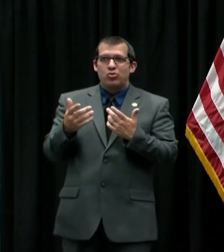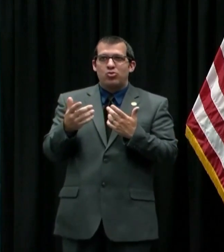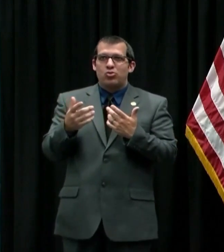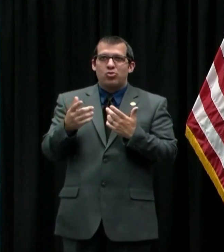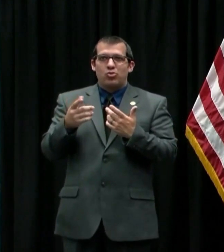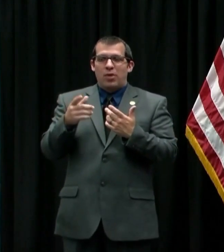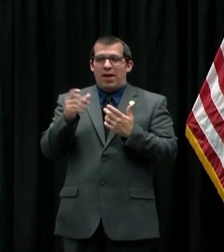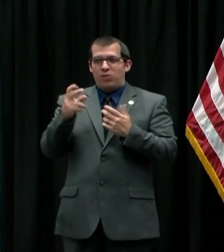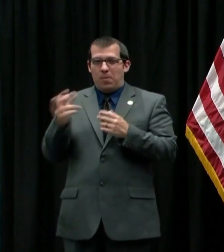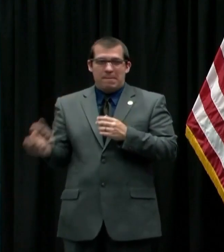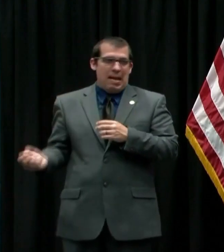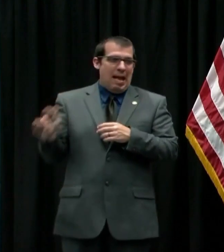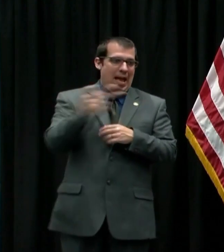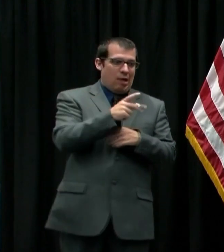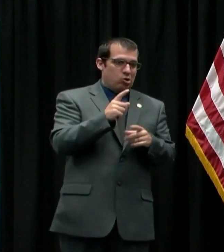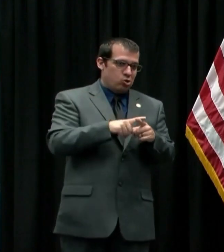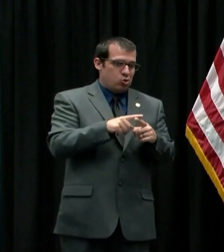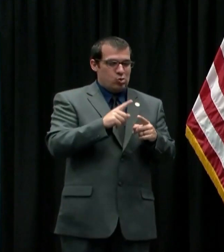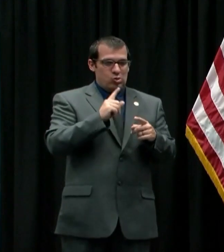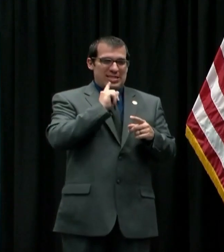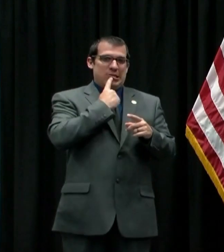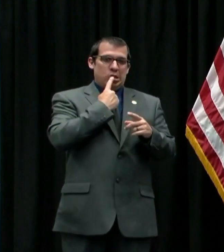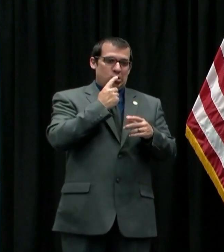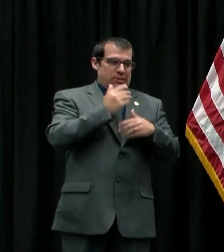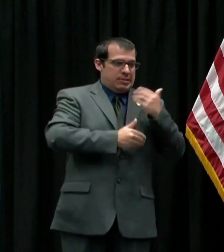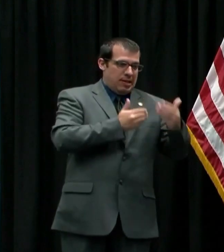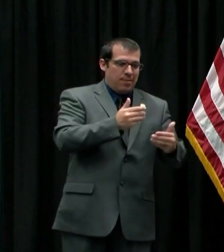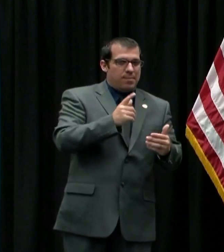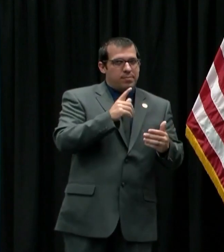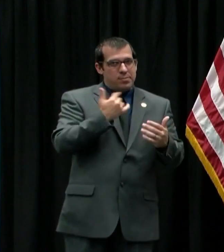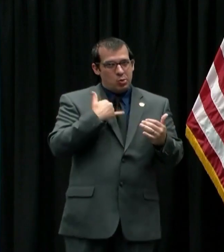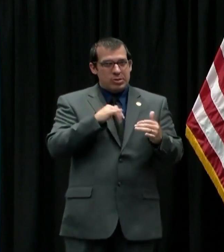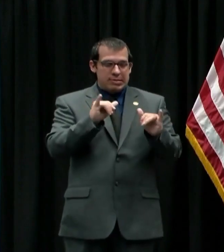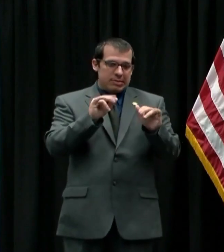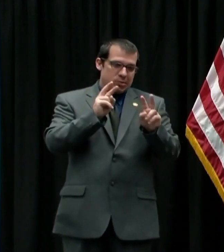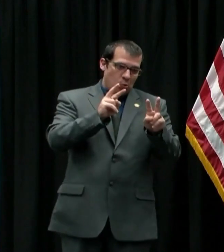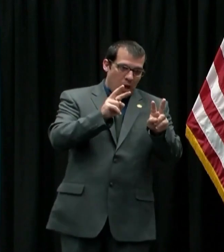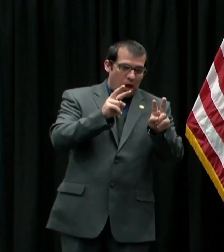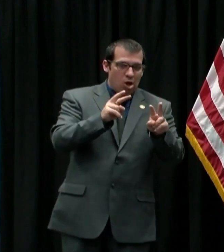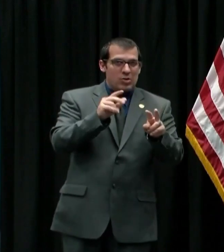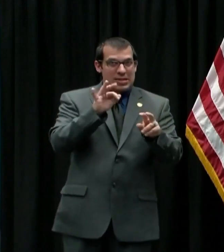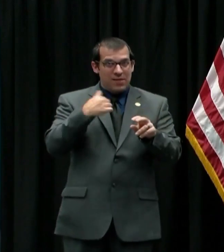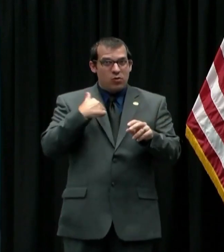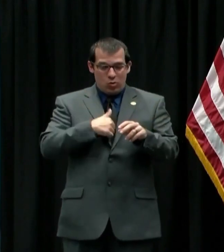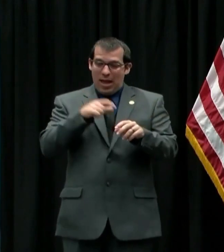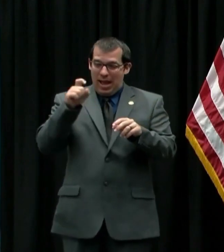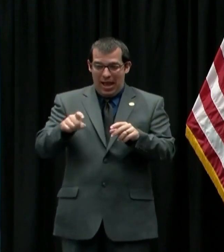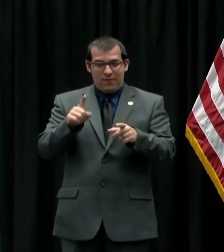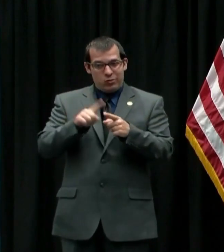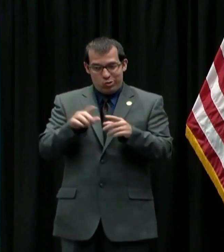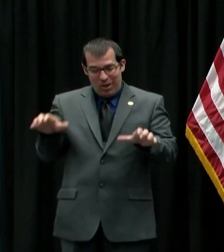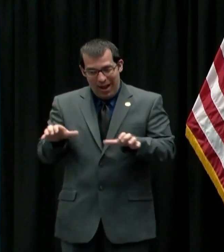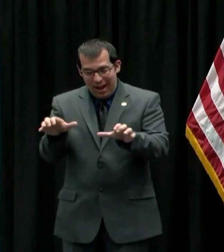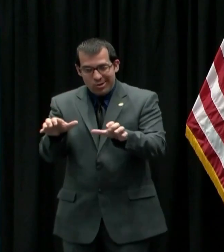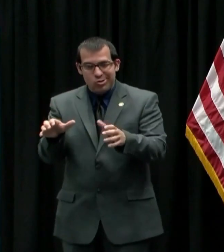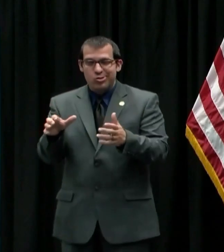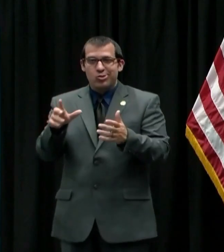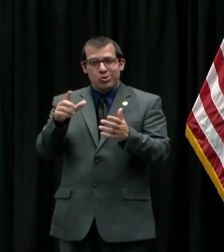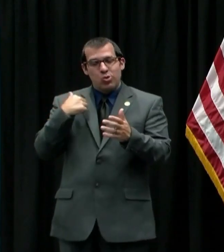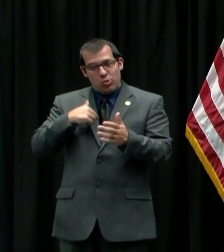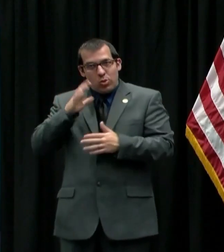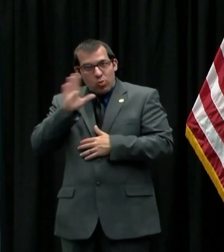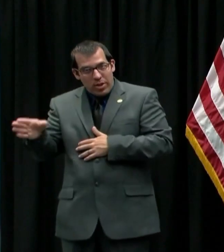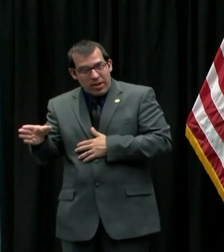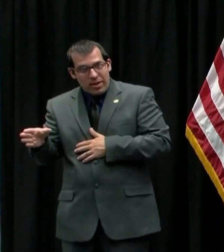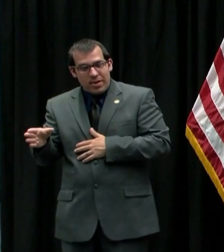extreme measures. Obviously, we continue to watch that, and if we have to take some actions, we